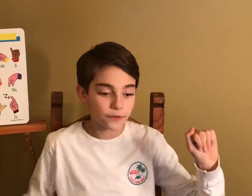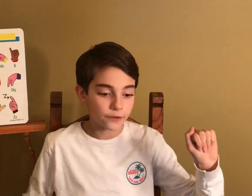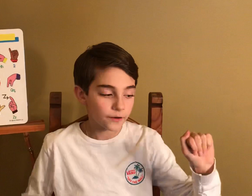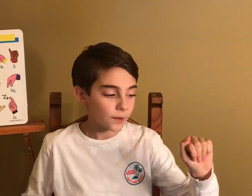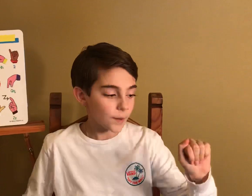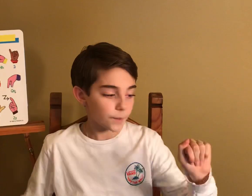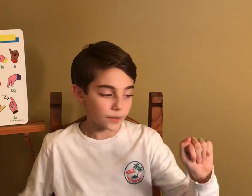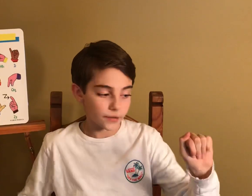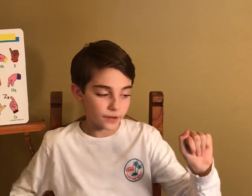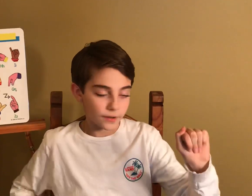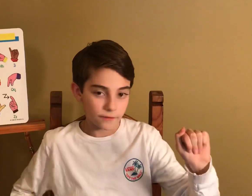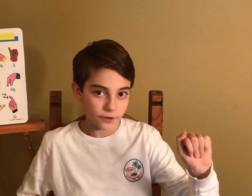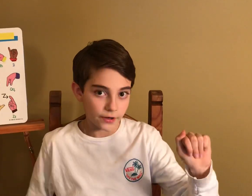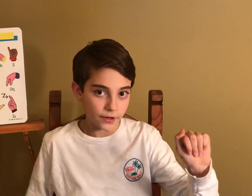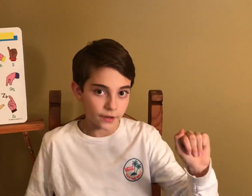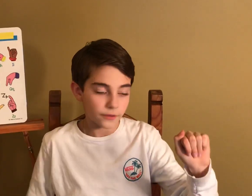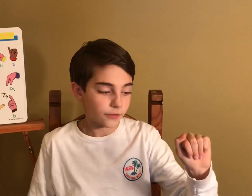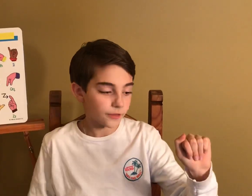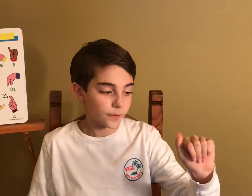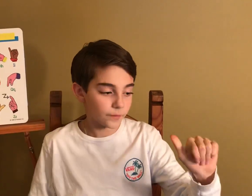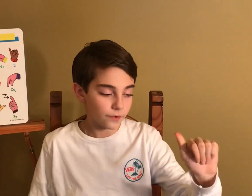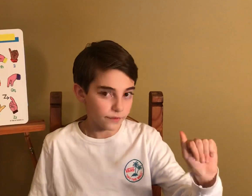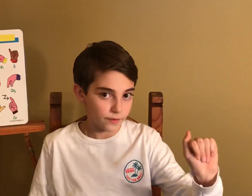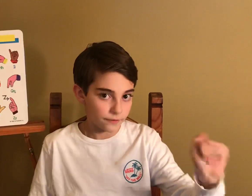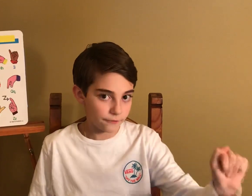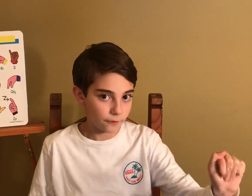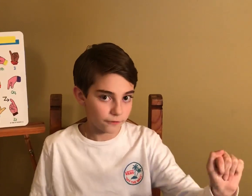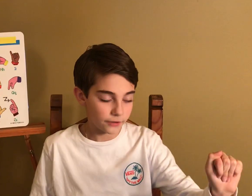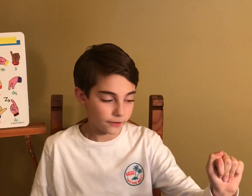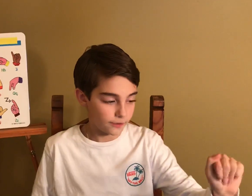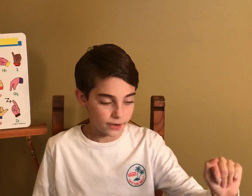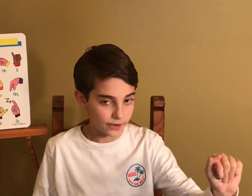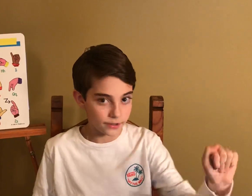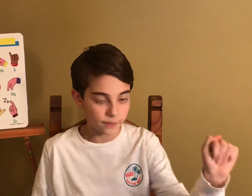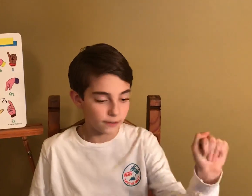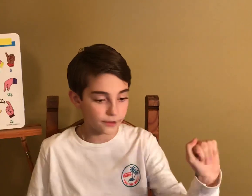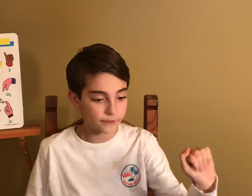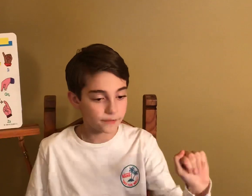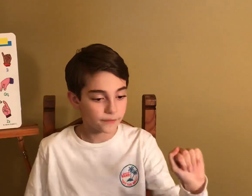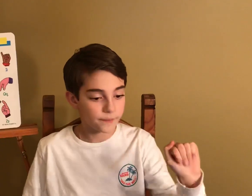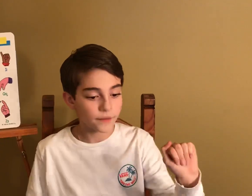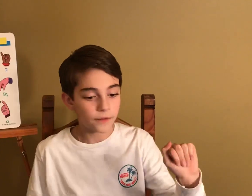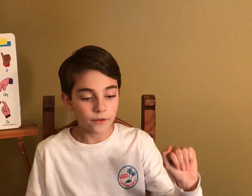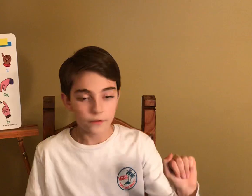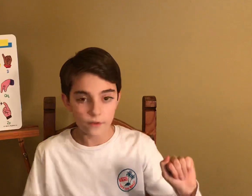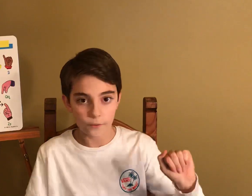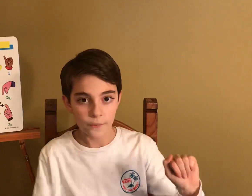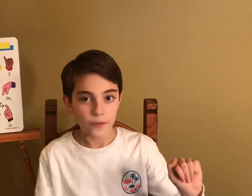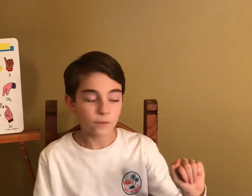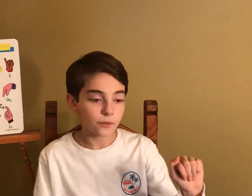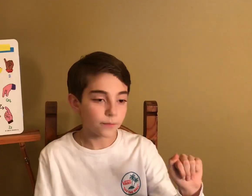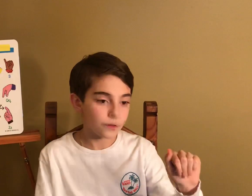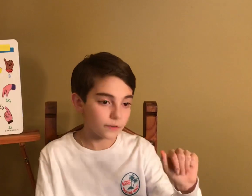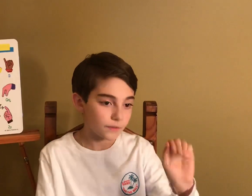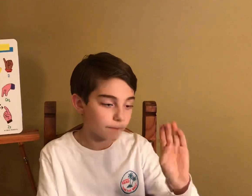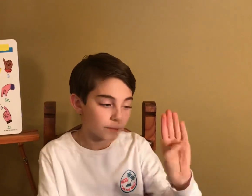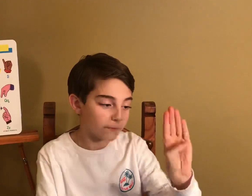similar, but for A, the thumb rests on the forefinger, not anywhere else. So with B,